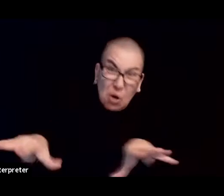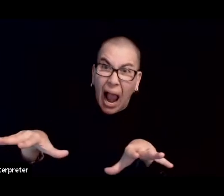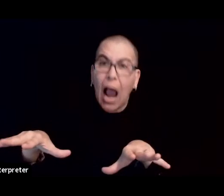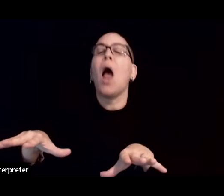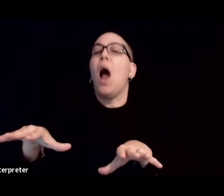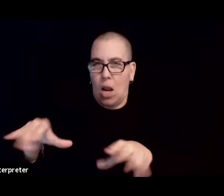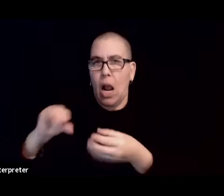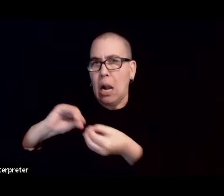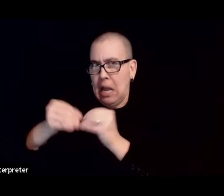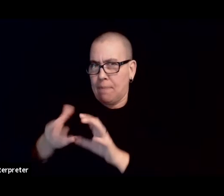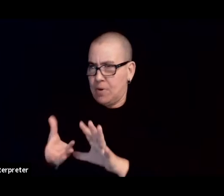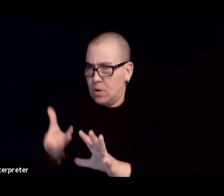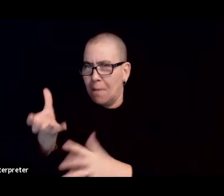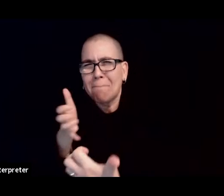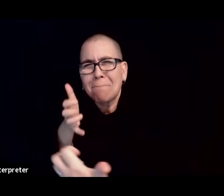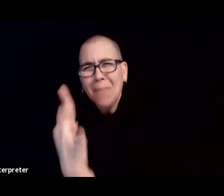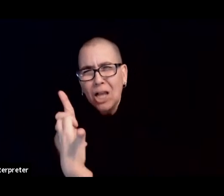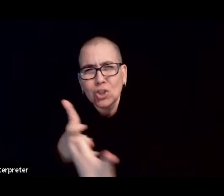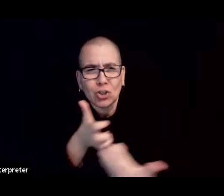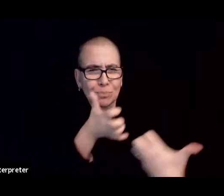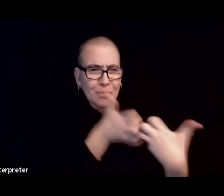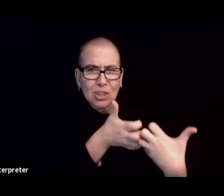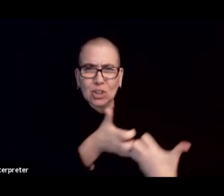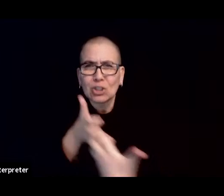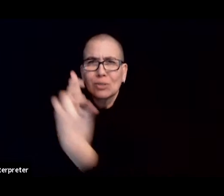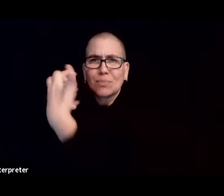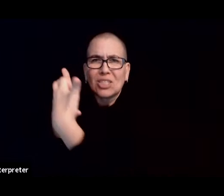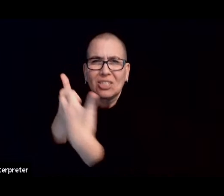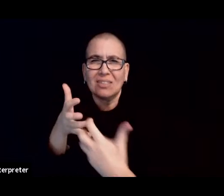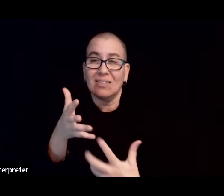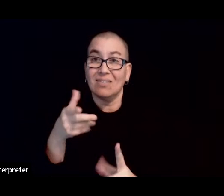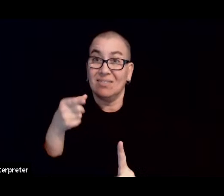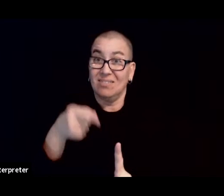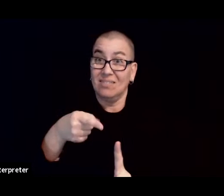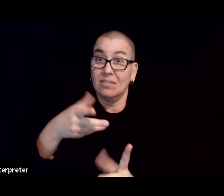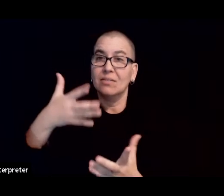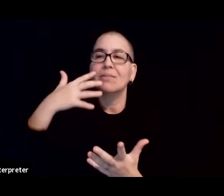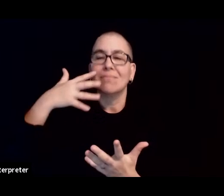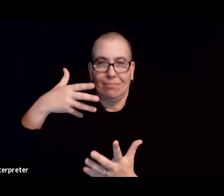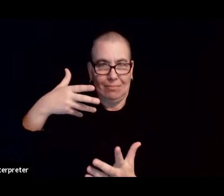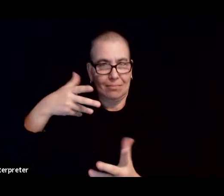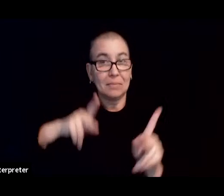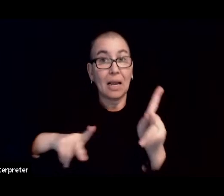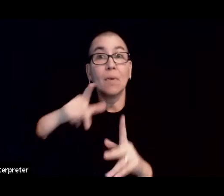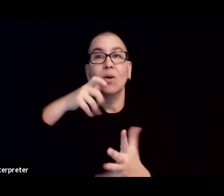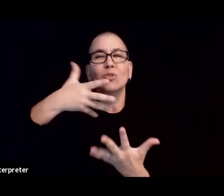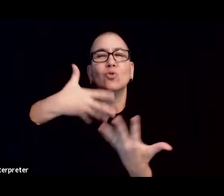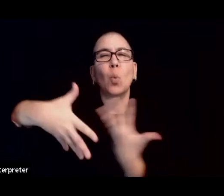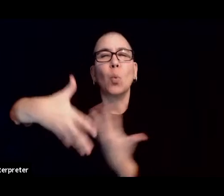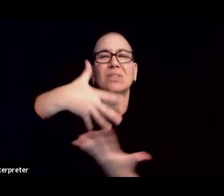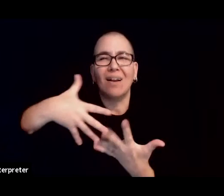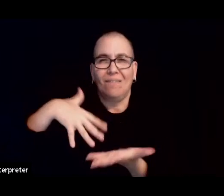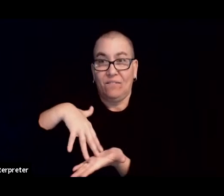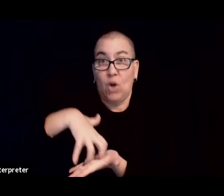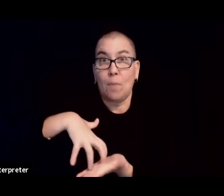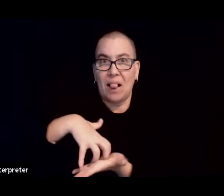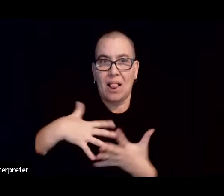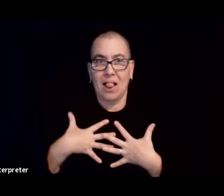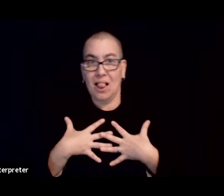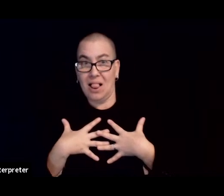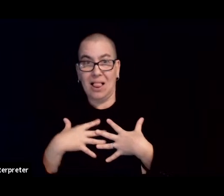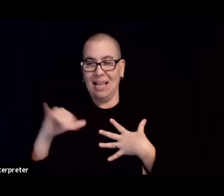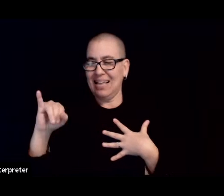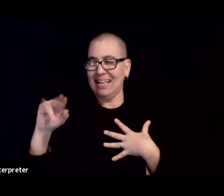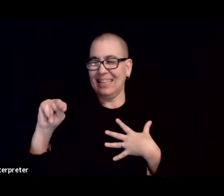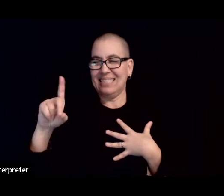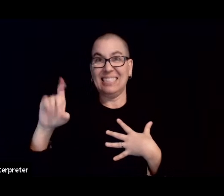social vulnerability index, all of the doses are allocated for healthcare workers and long-term care residents at this point. So just to